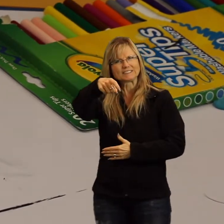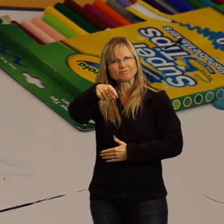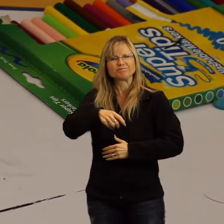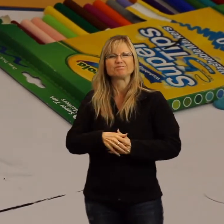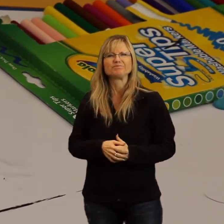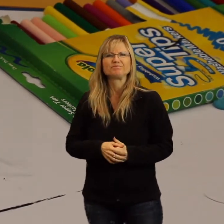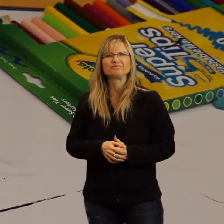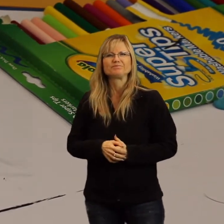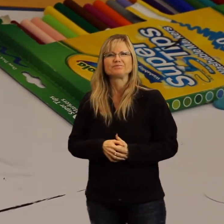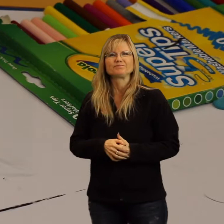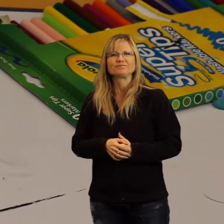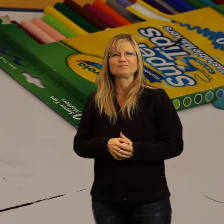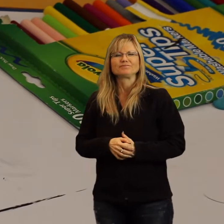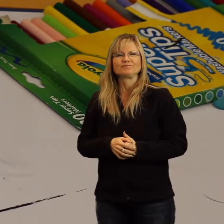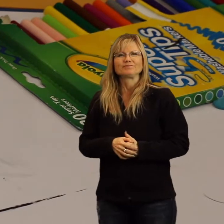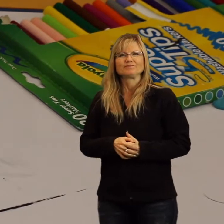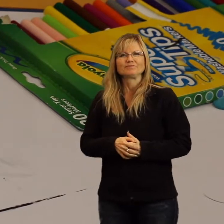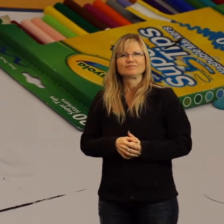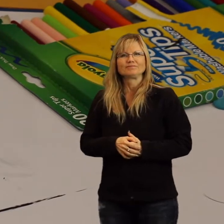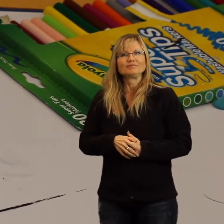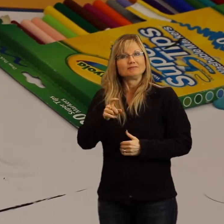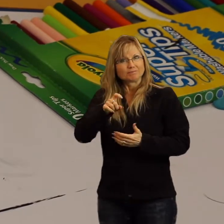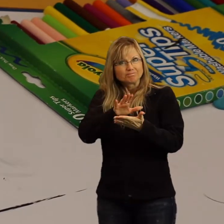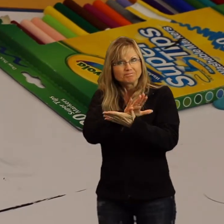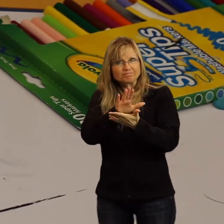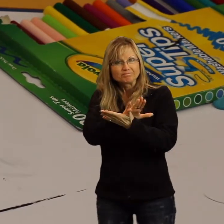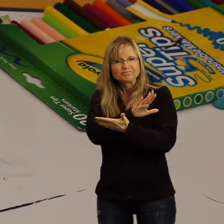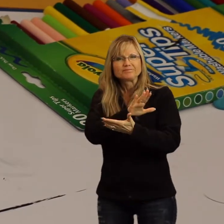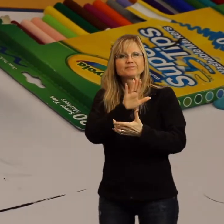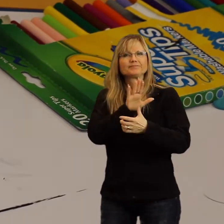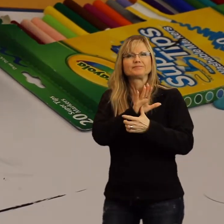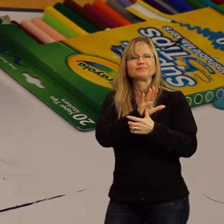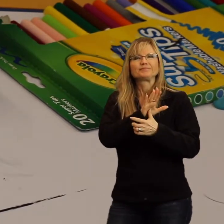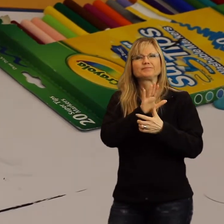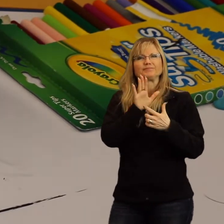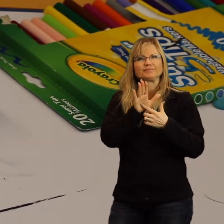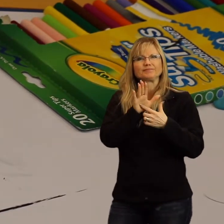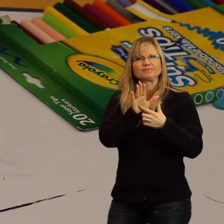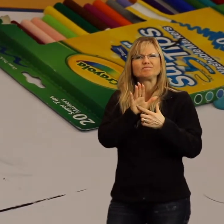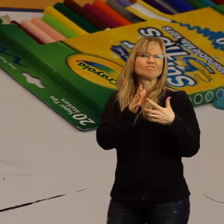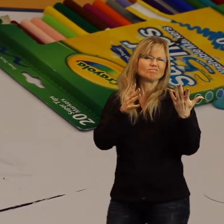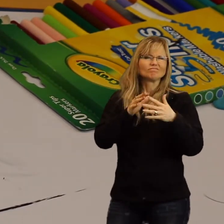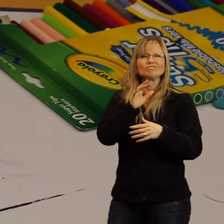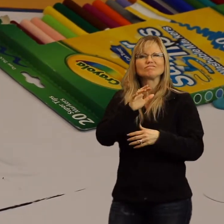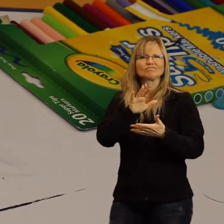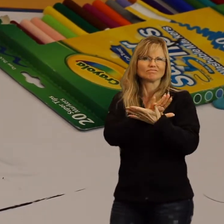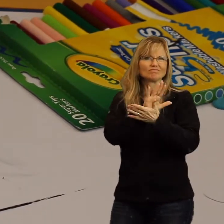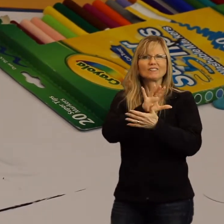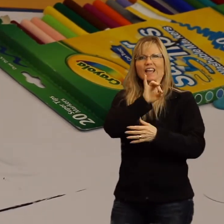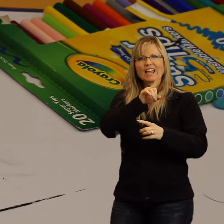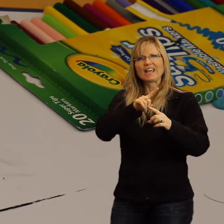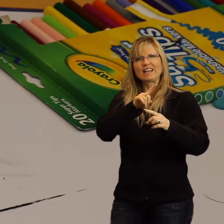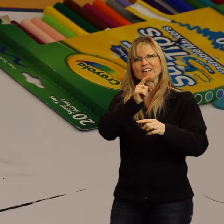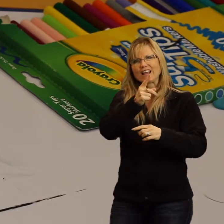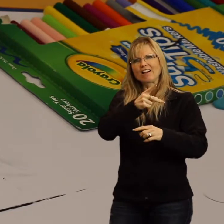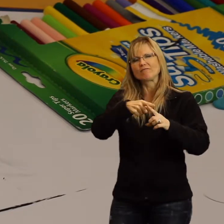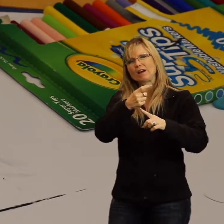need is just paper, 8.5 by 11 printed paper will